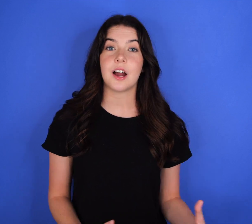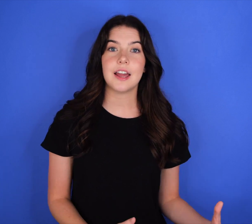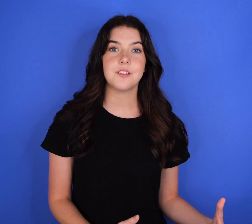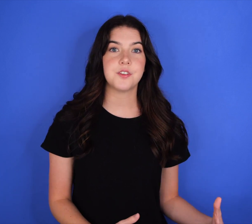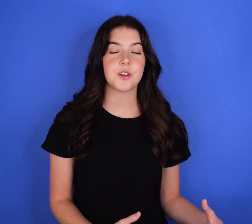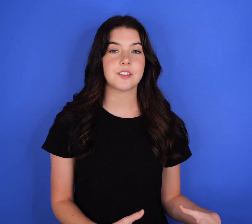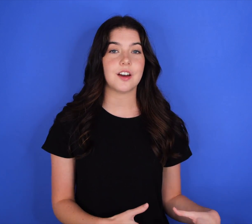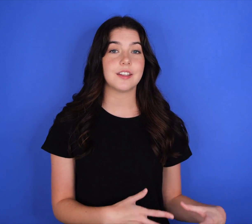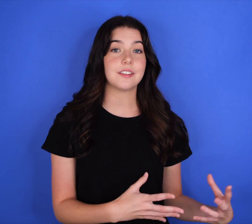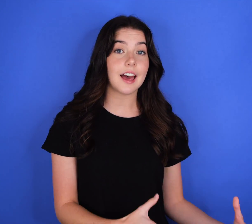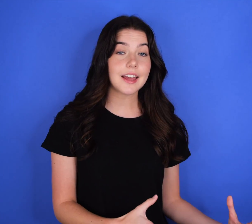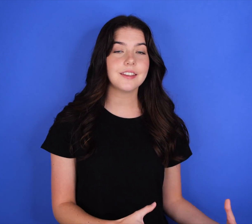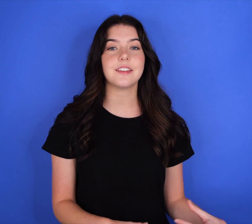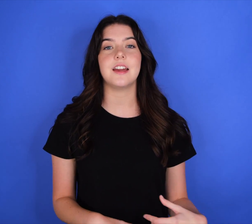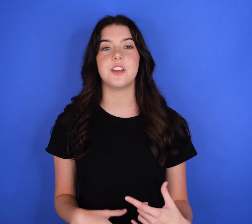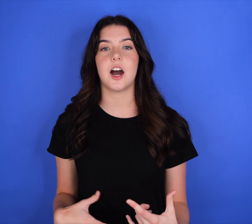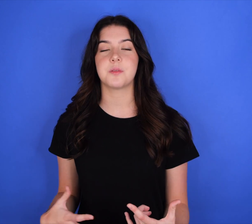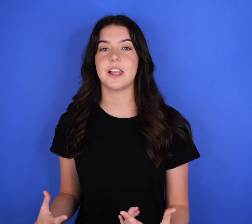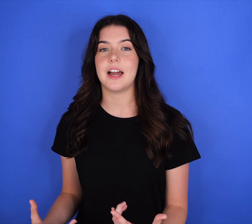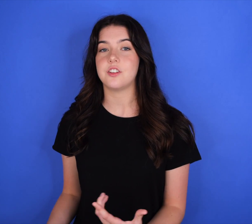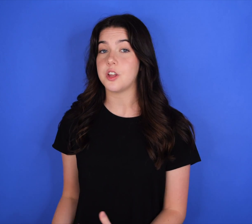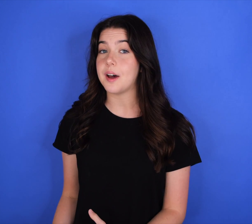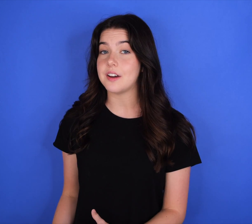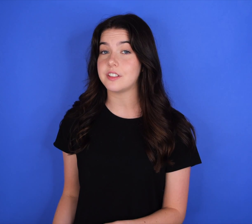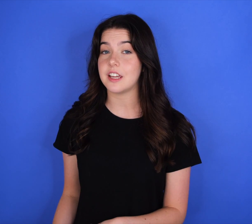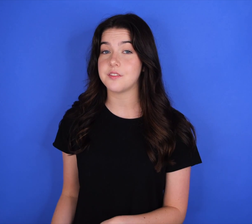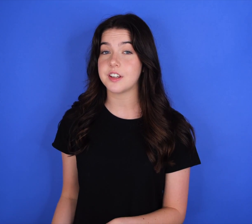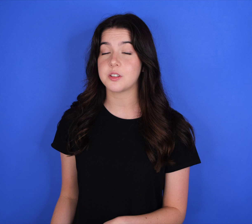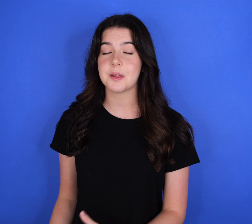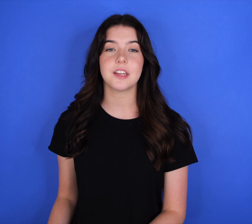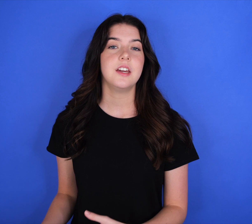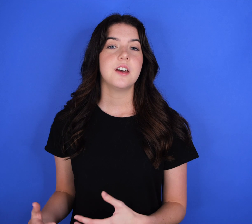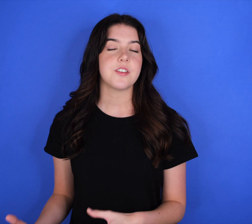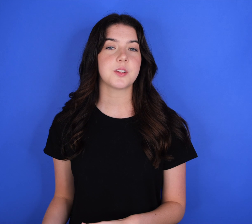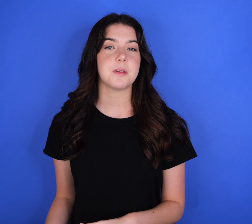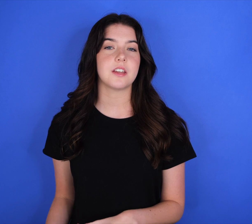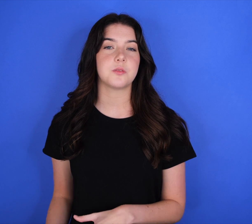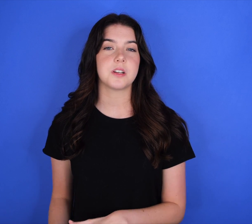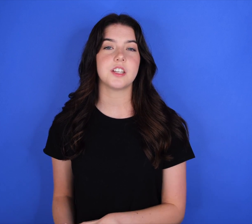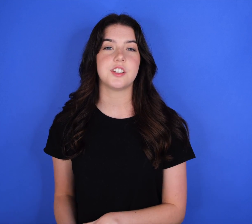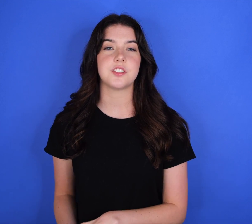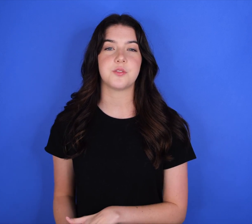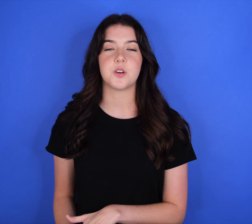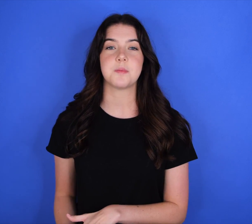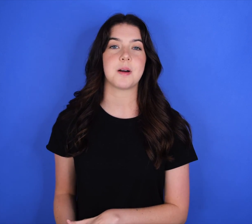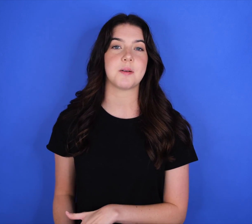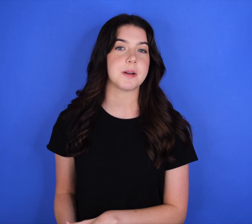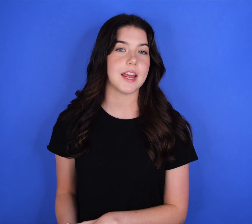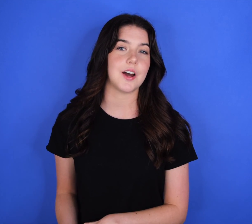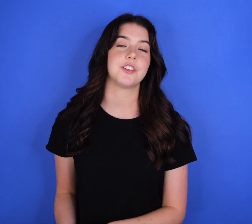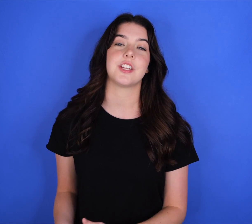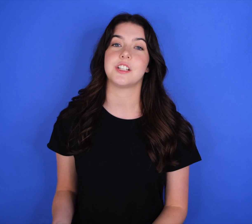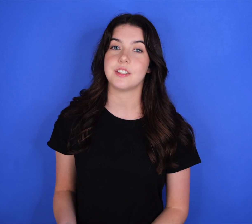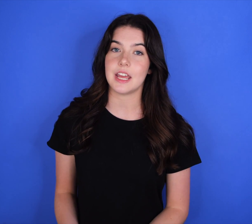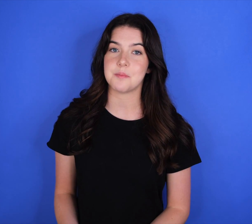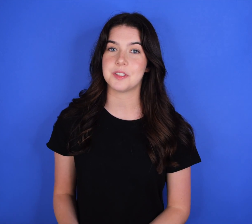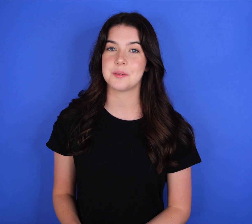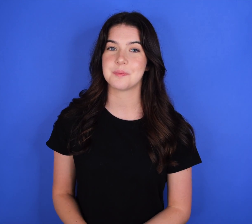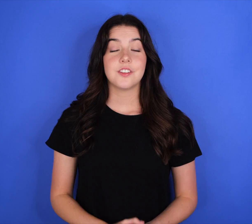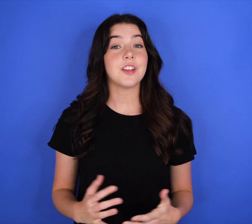and focus on signs and not rely so heavily on fingerspelling. Fingerspelling is really just for proper nouns such as names. So now